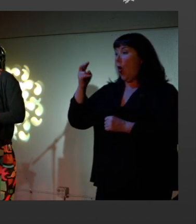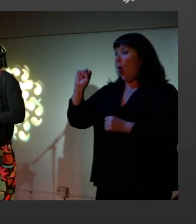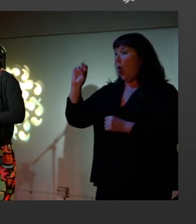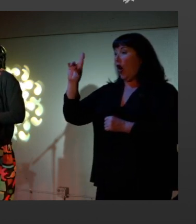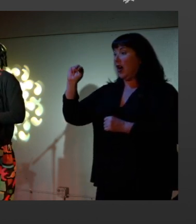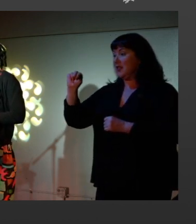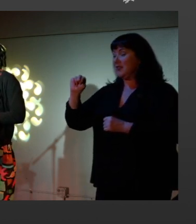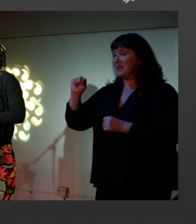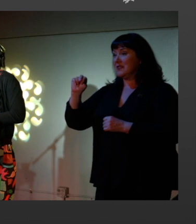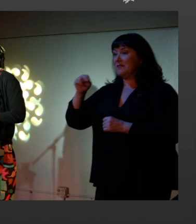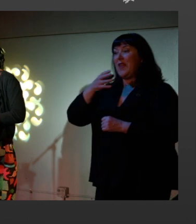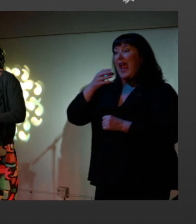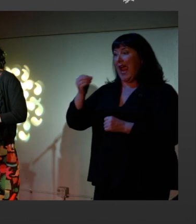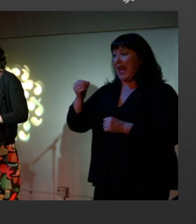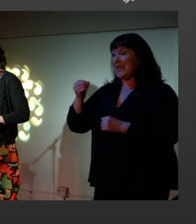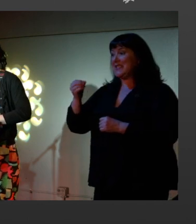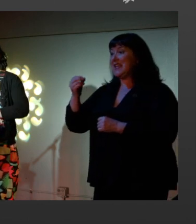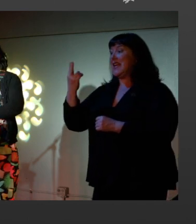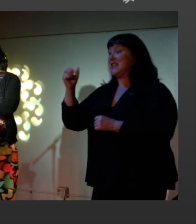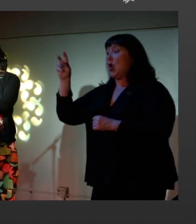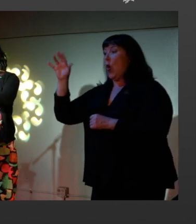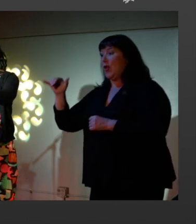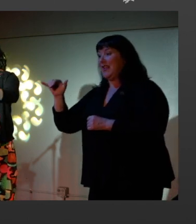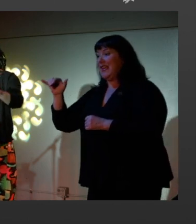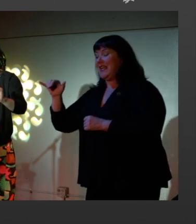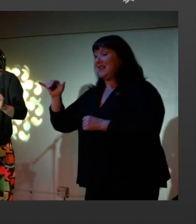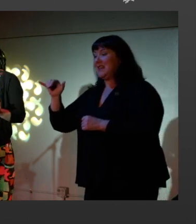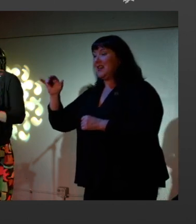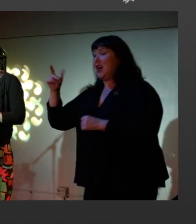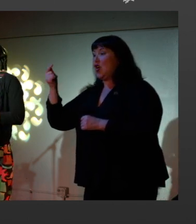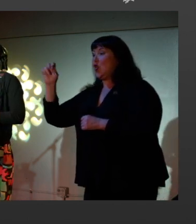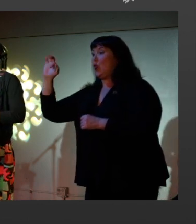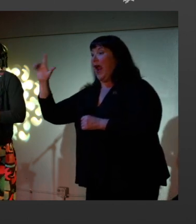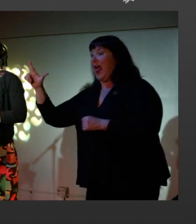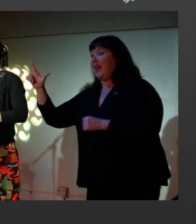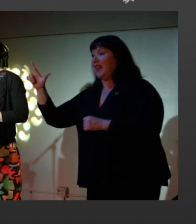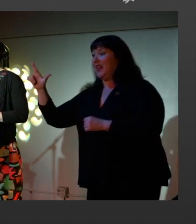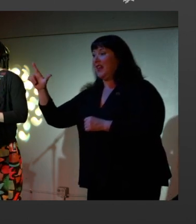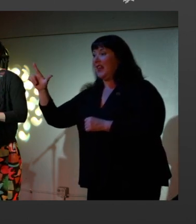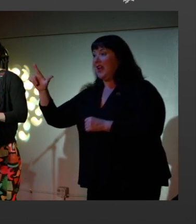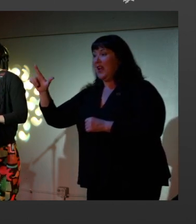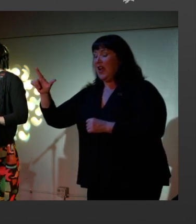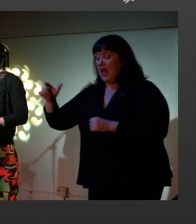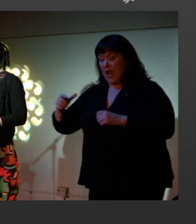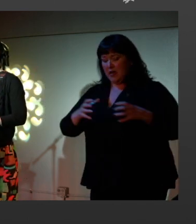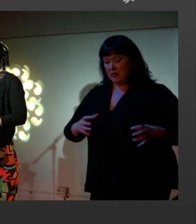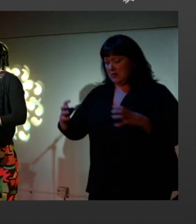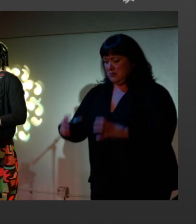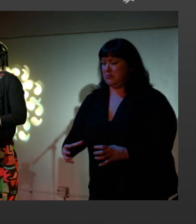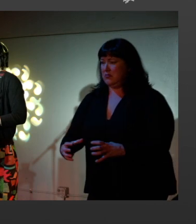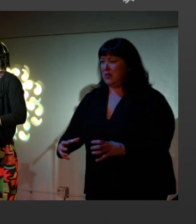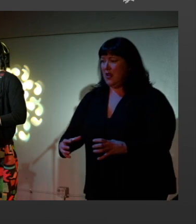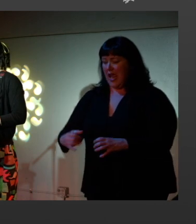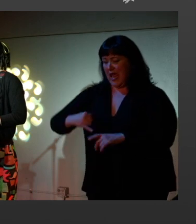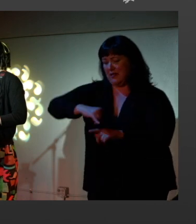and his holy grail and draw a magic circle around himself with a Spanish